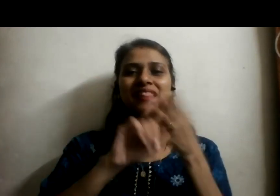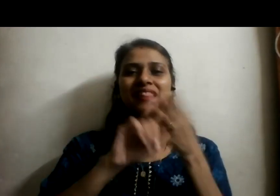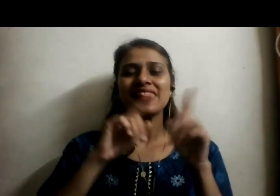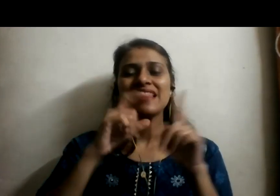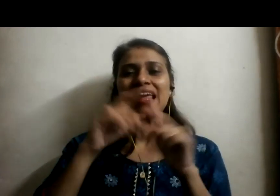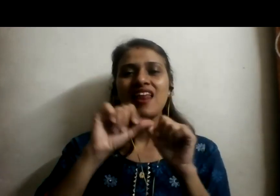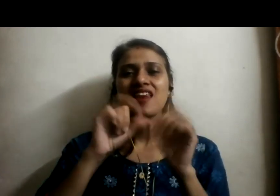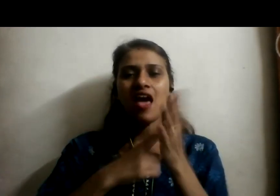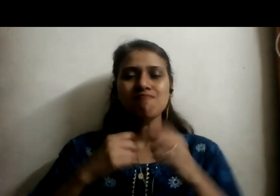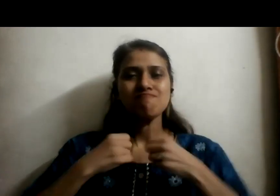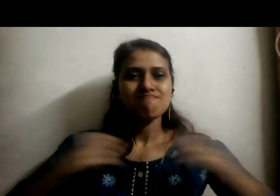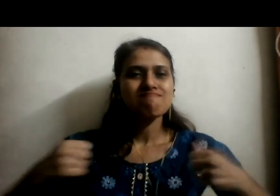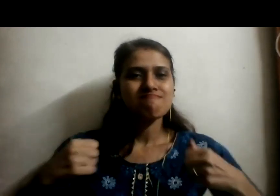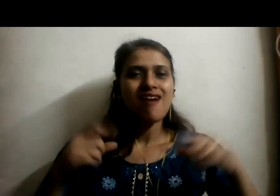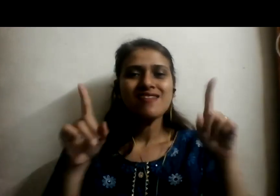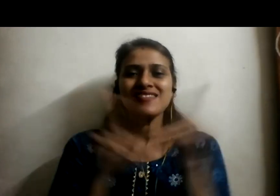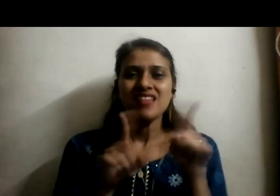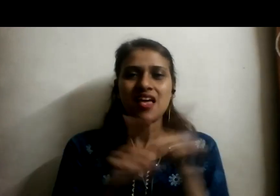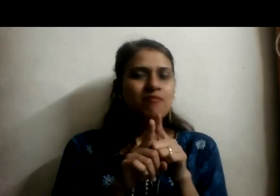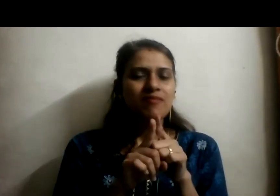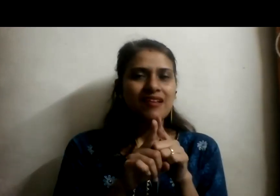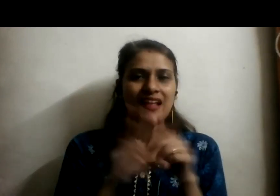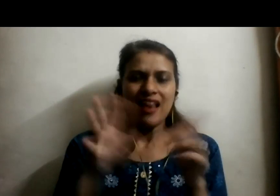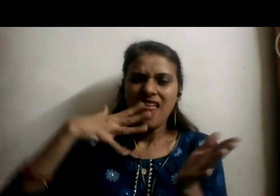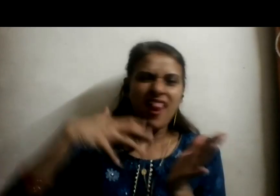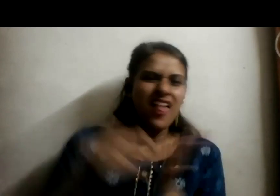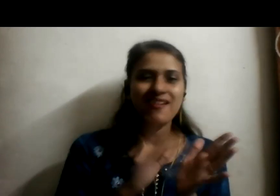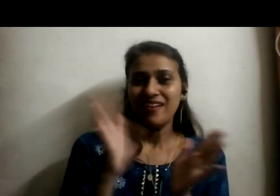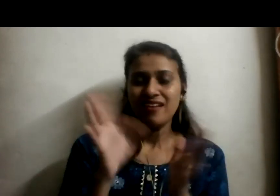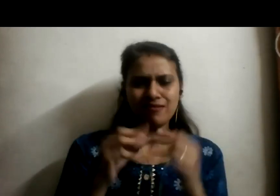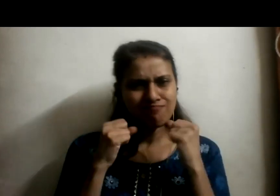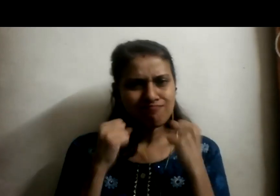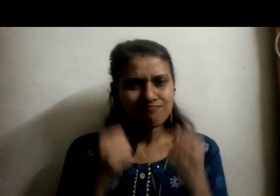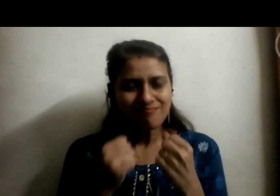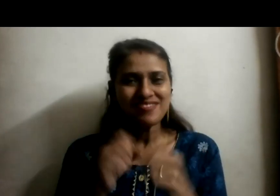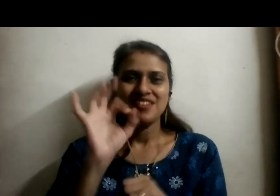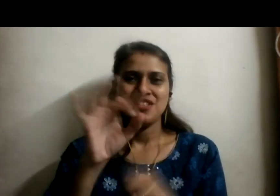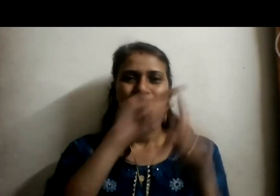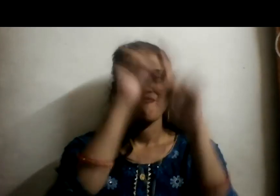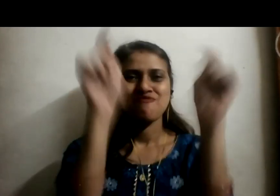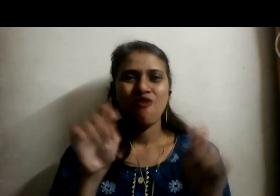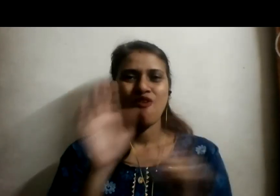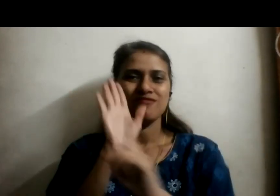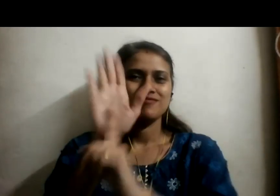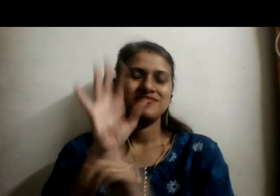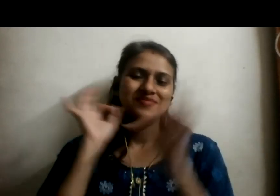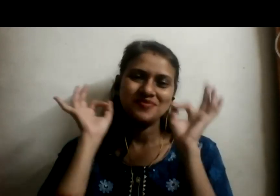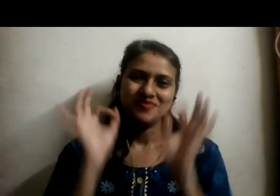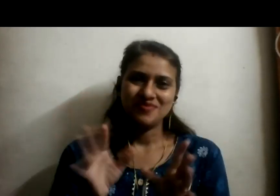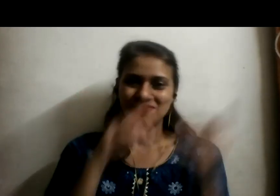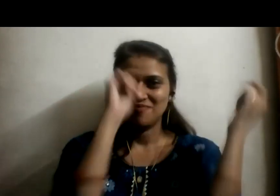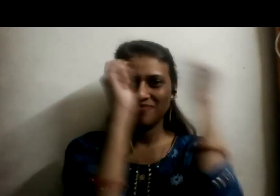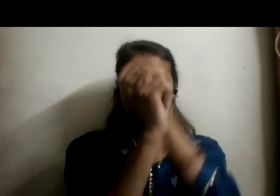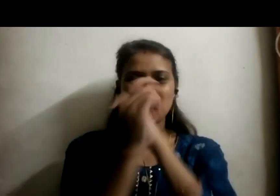you are true heroes for all of us and role models. Ki apna challenge ke bawajood bhi aap log ek